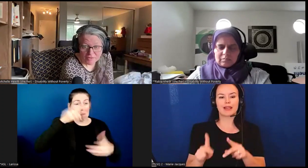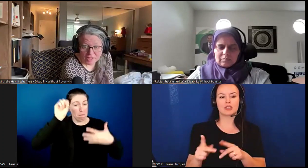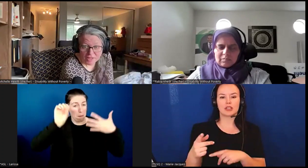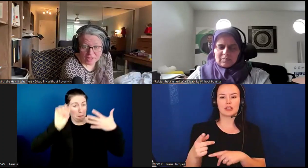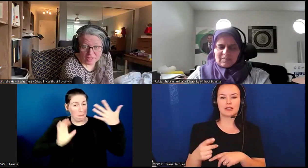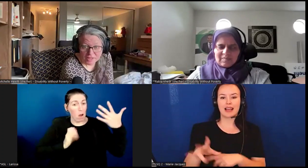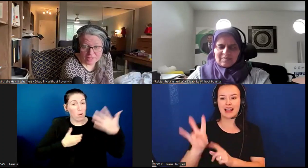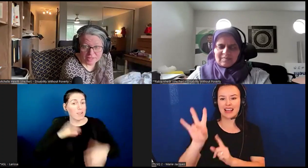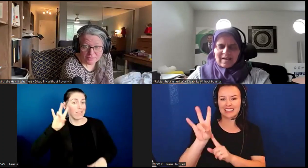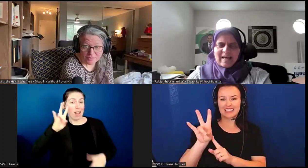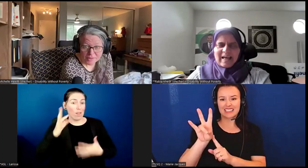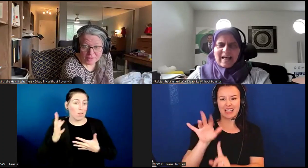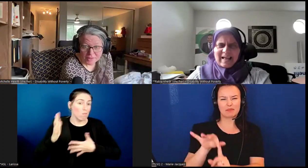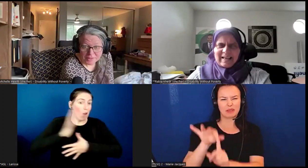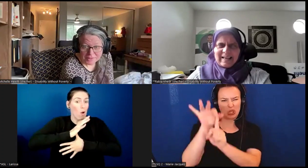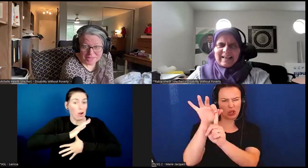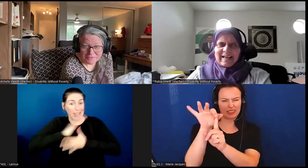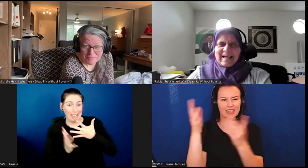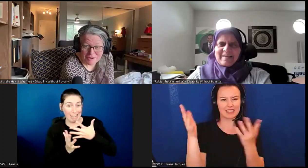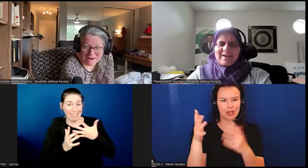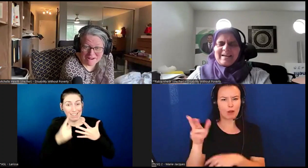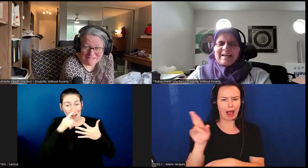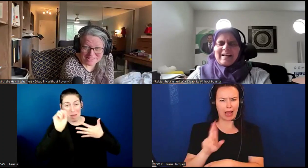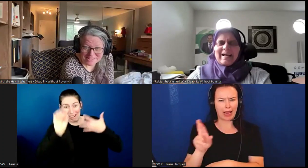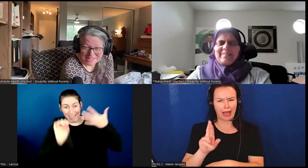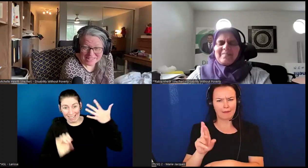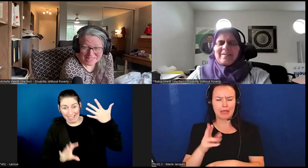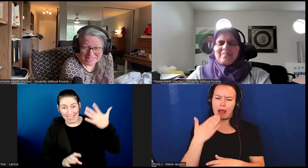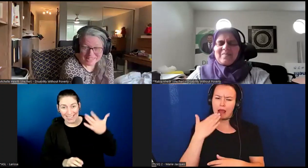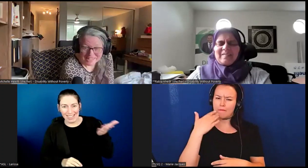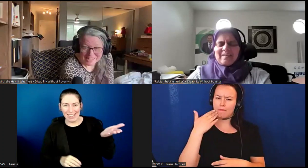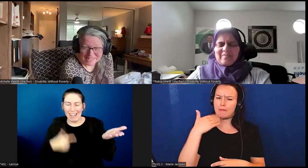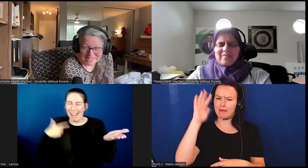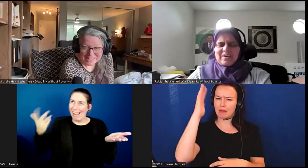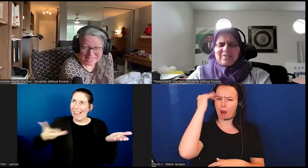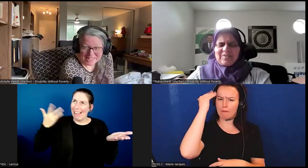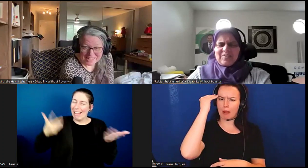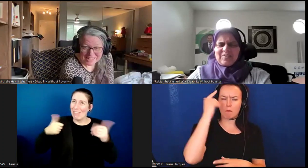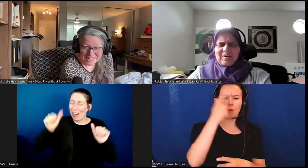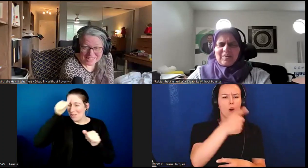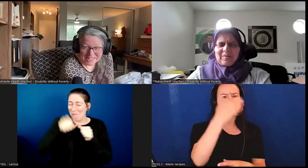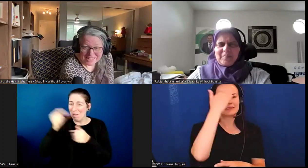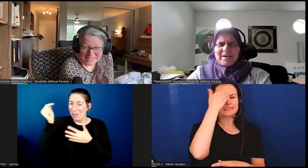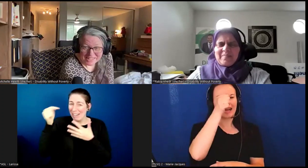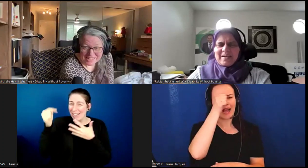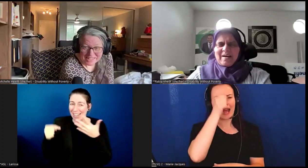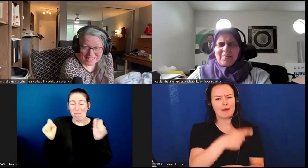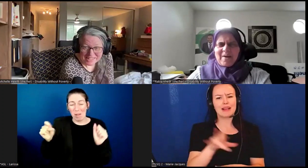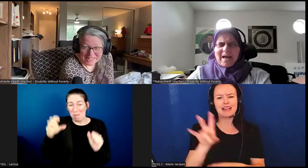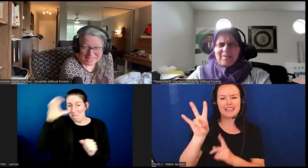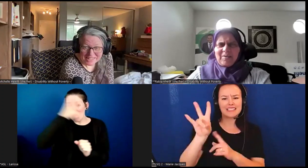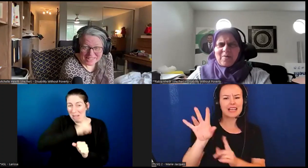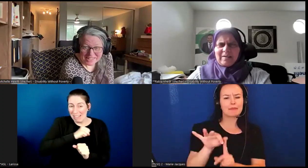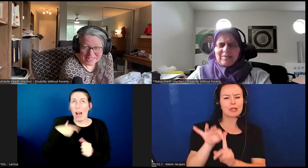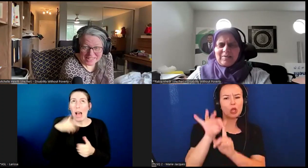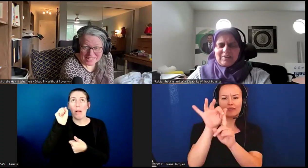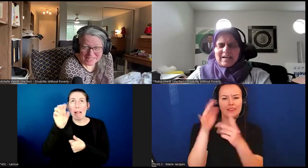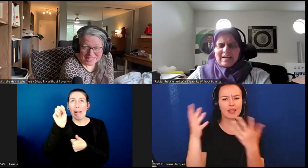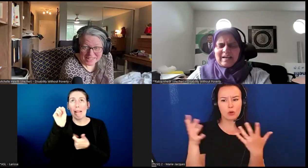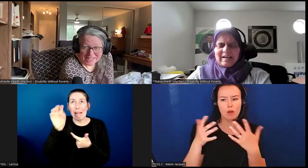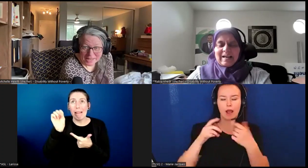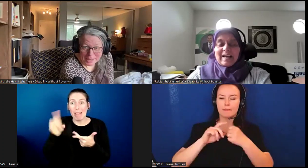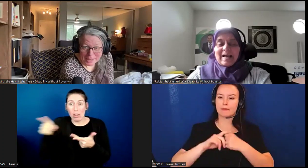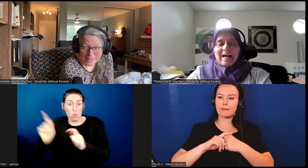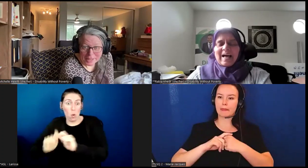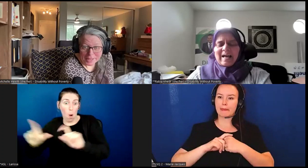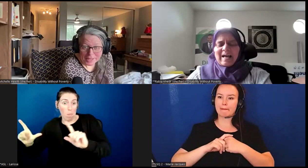off the seven I might priorities? I might miss a few, so maybe I'll rattle while you're looking.